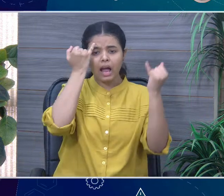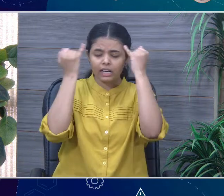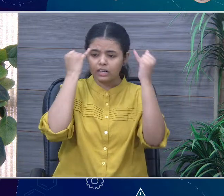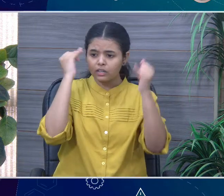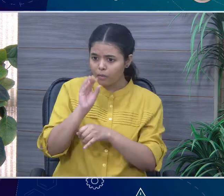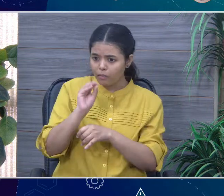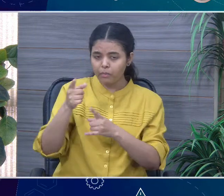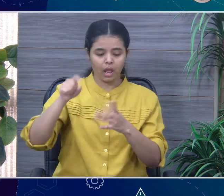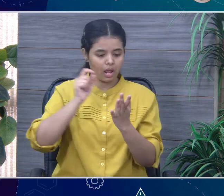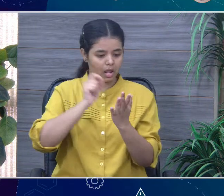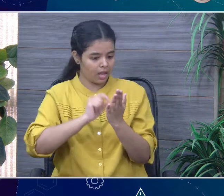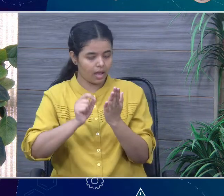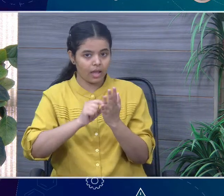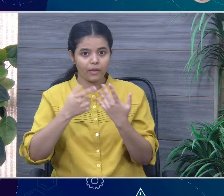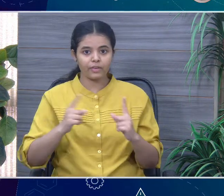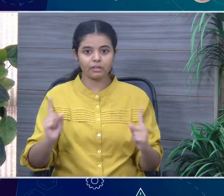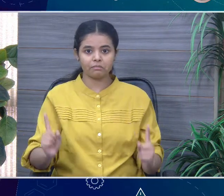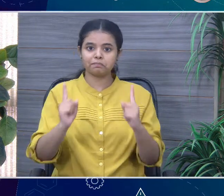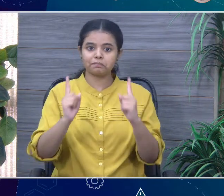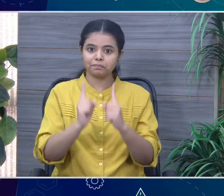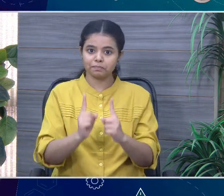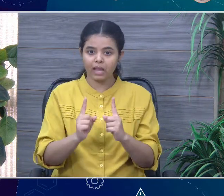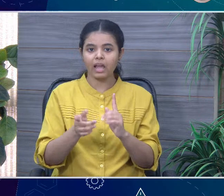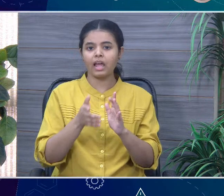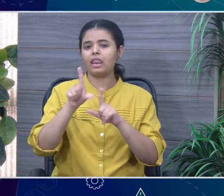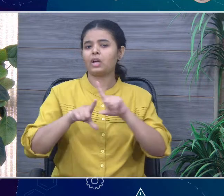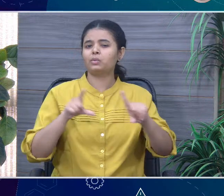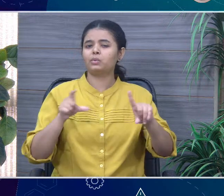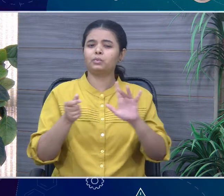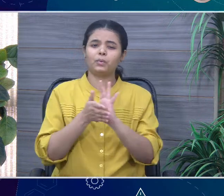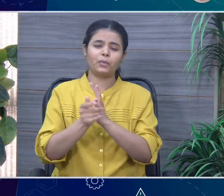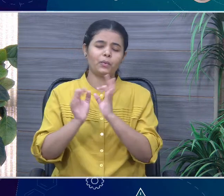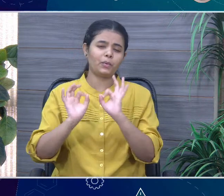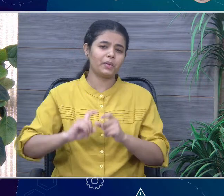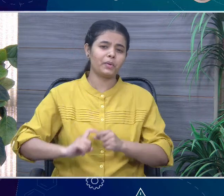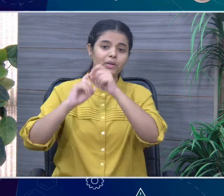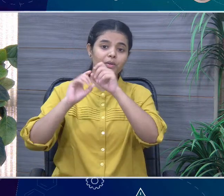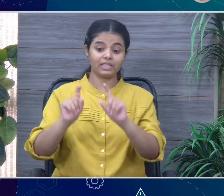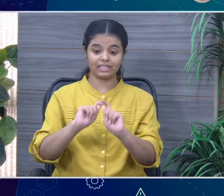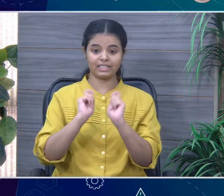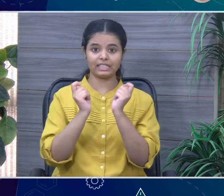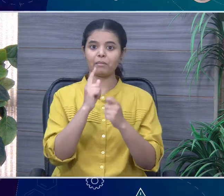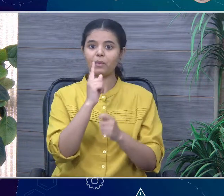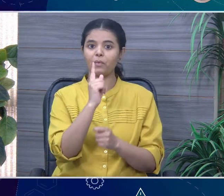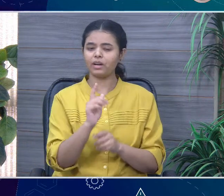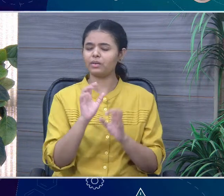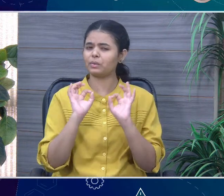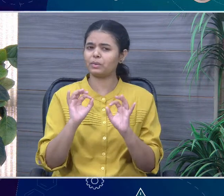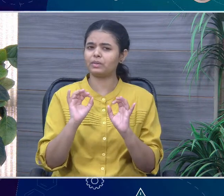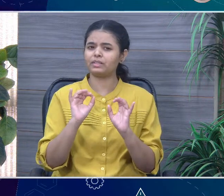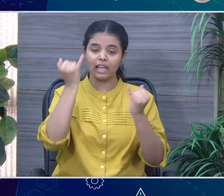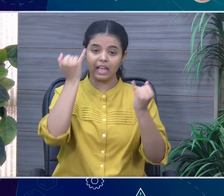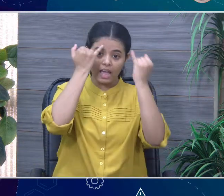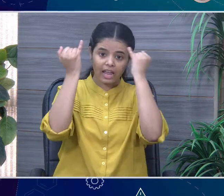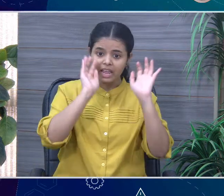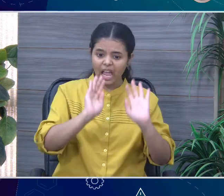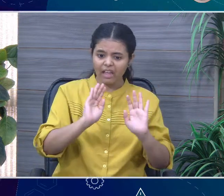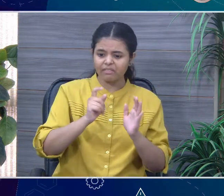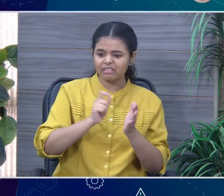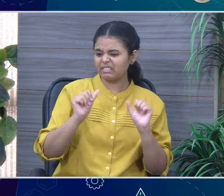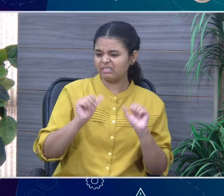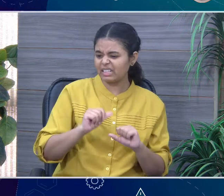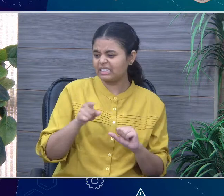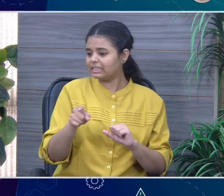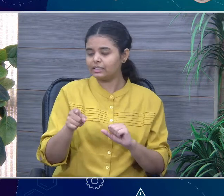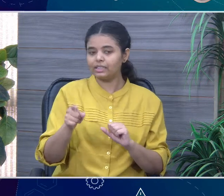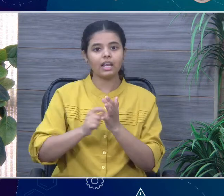her ideas in a very good language. So both of them team up to bring up those ideas and also